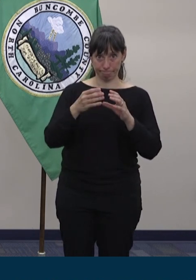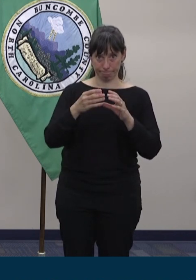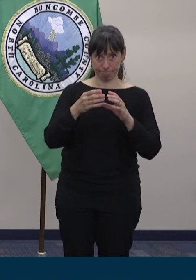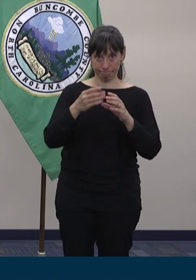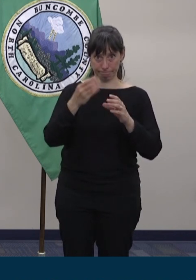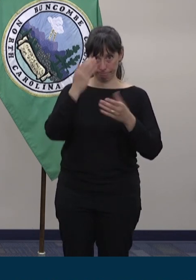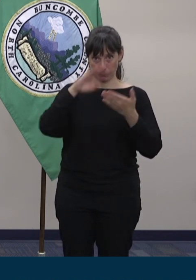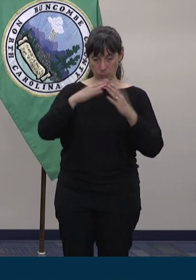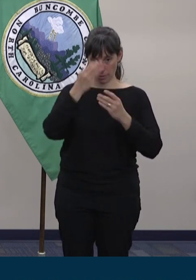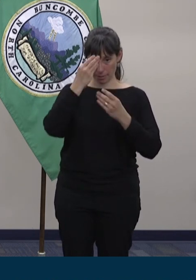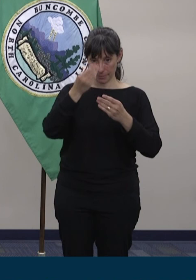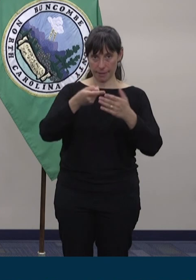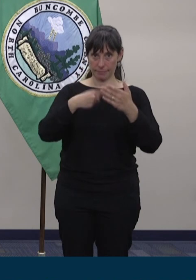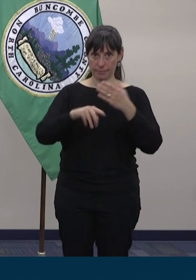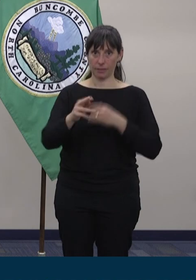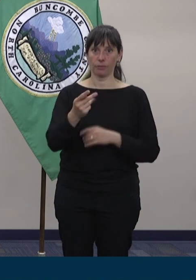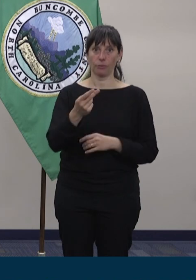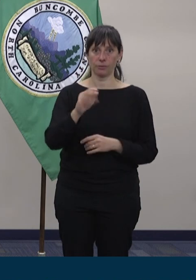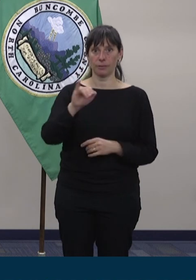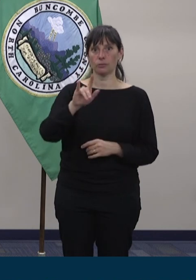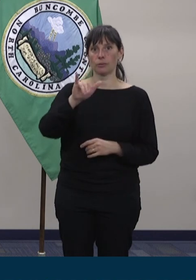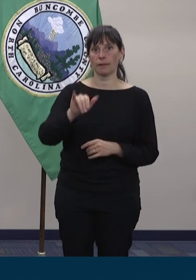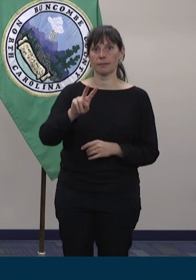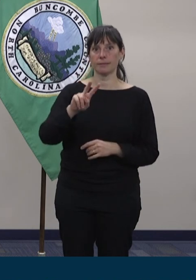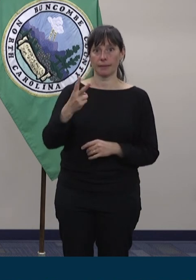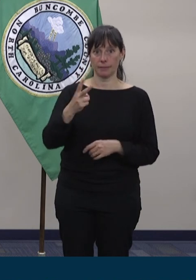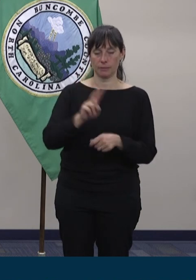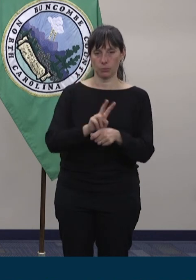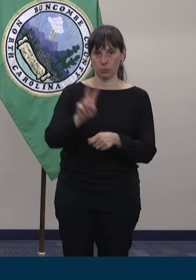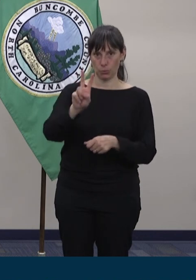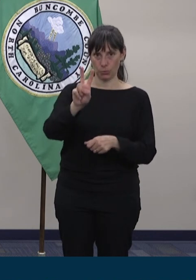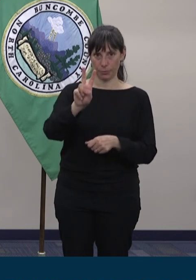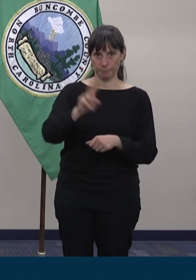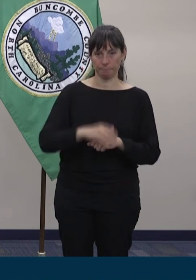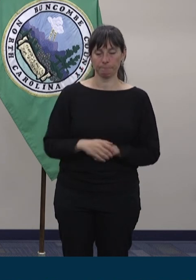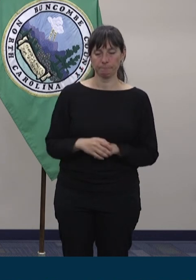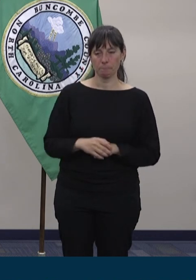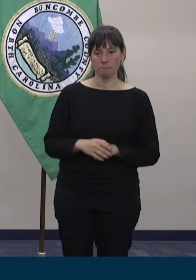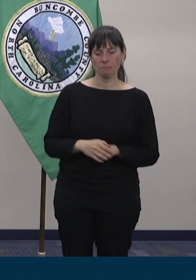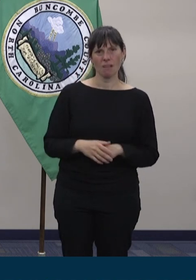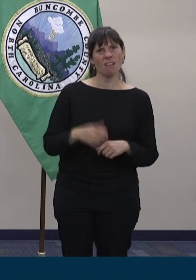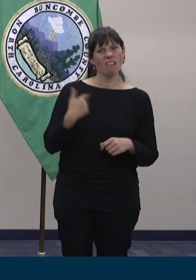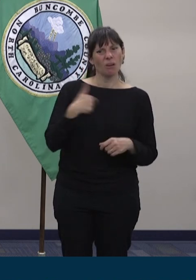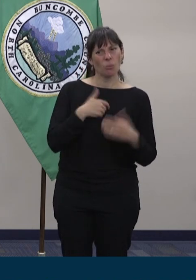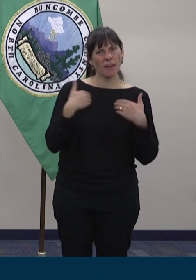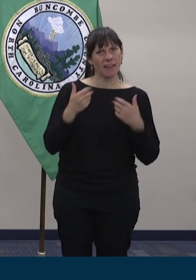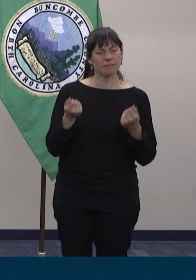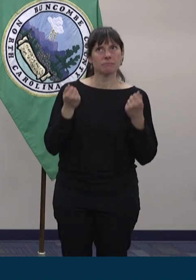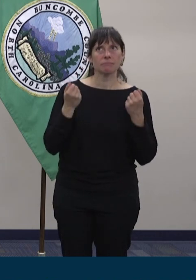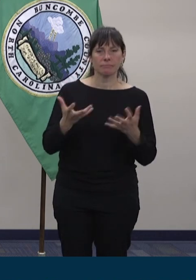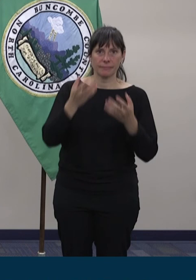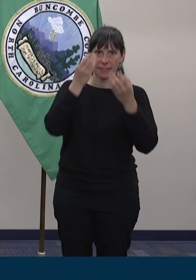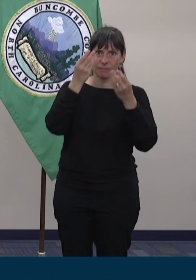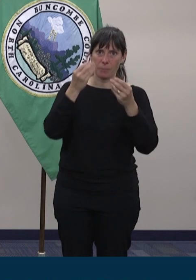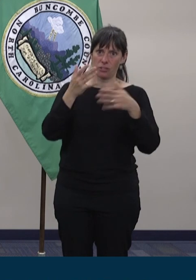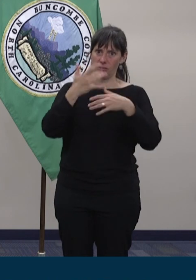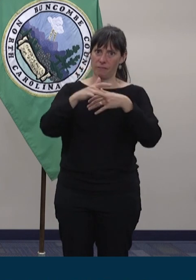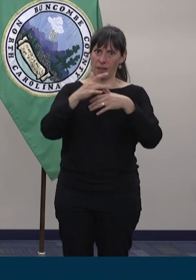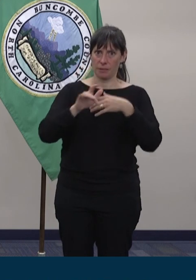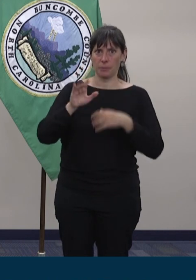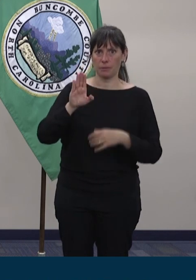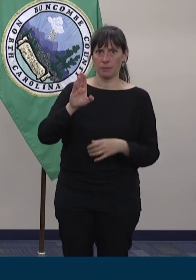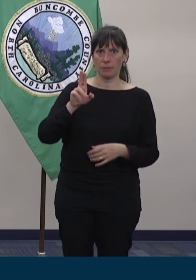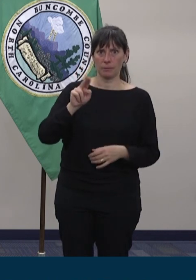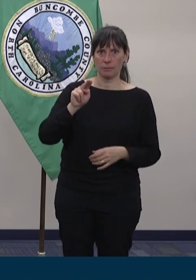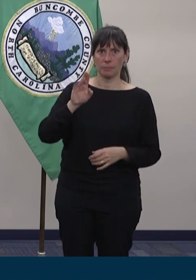2nd at 2 p.m. There are a variety of resources available at buncombeready.org